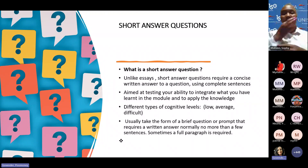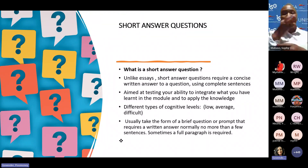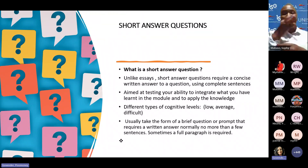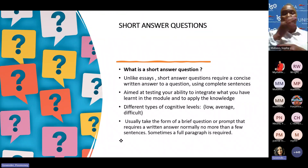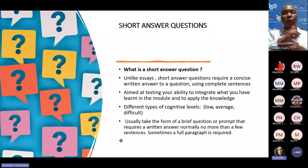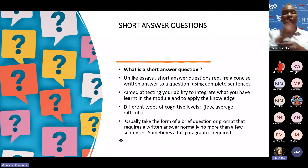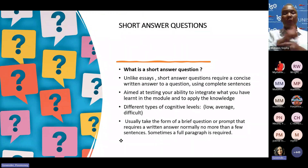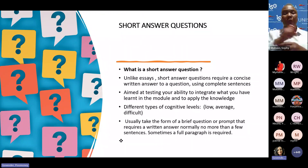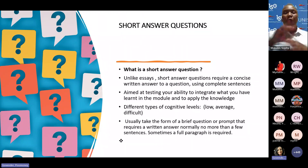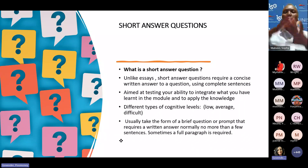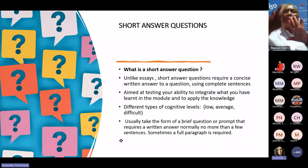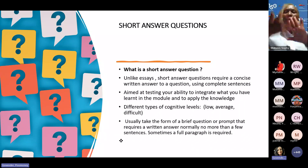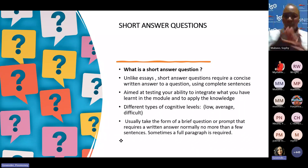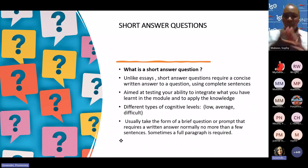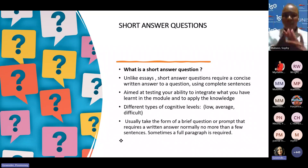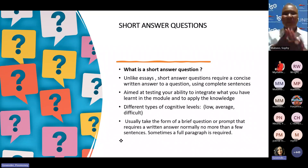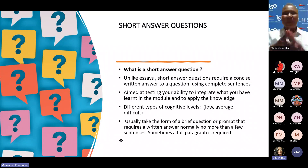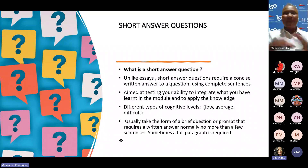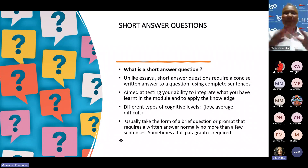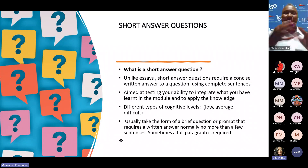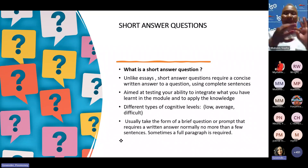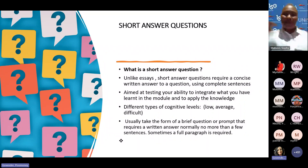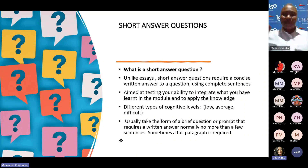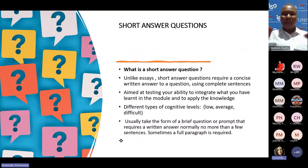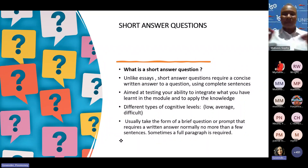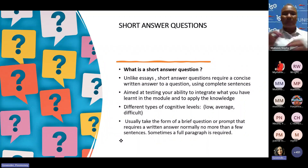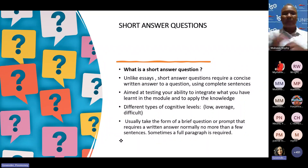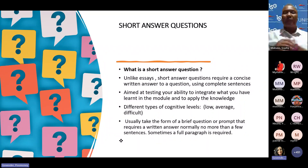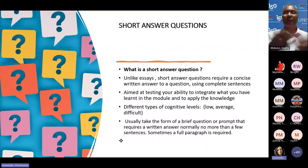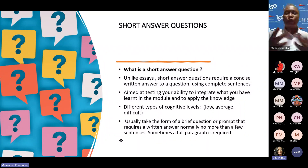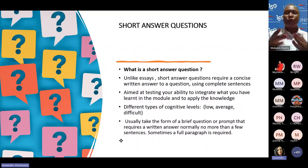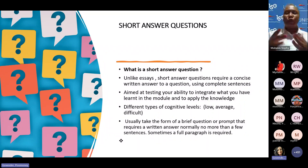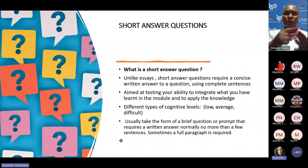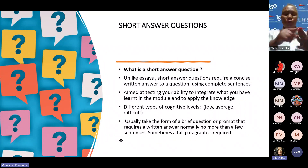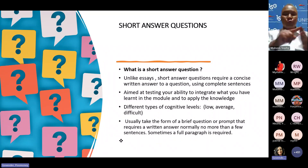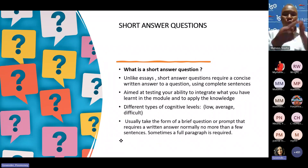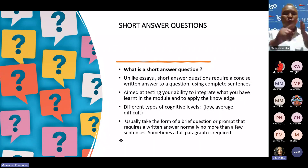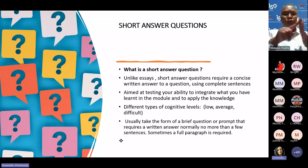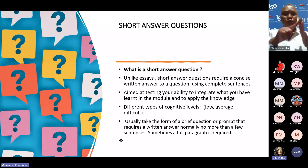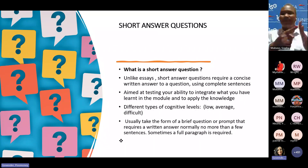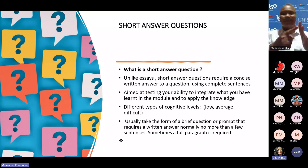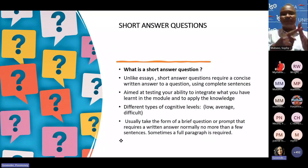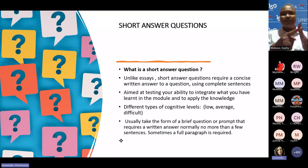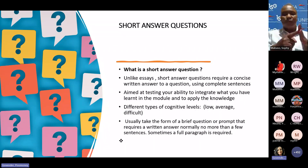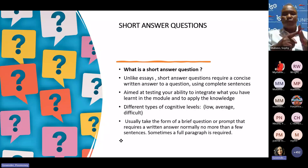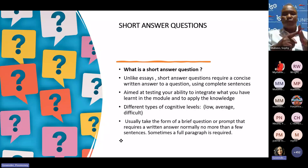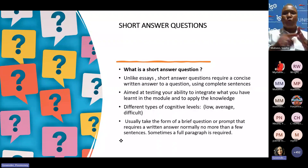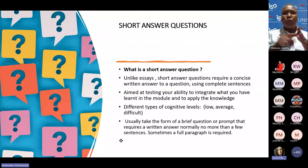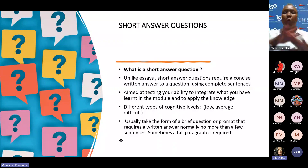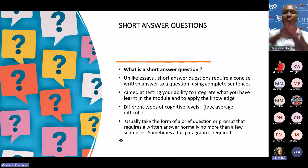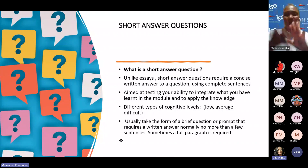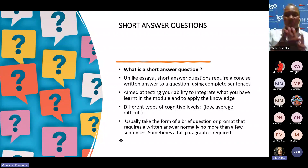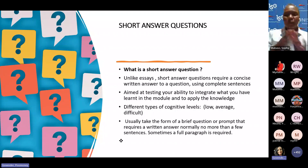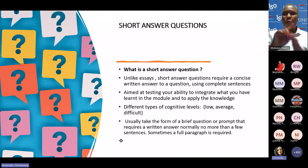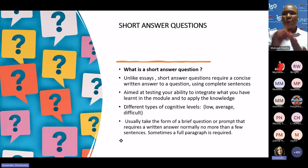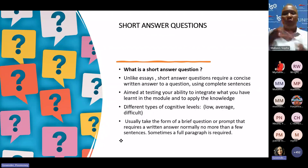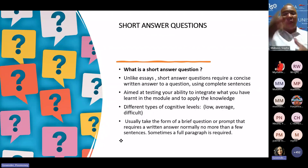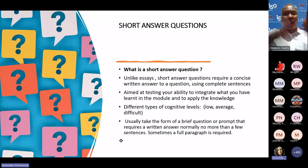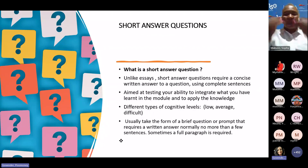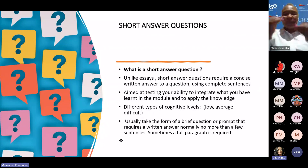sentences, not bullets, but complete sentences. It's aimed at testing your ability to integrate what you have learned in the module and to apply